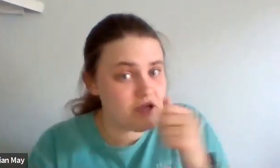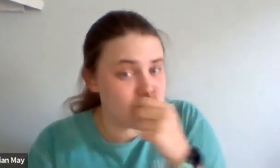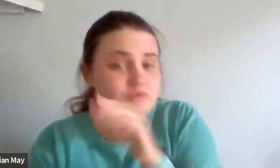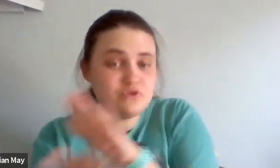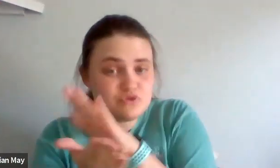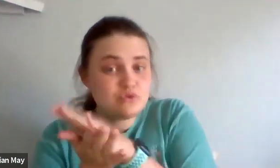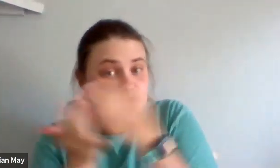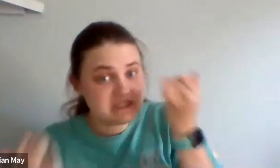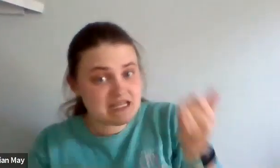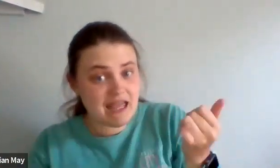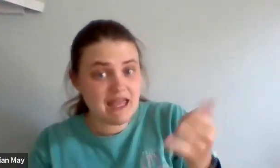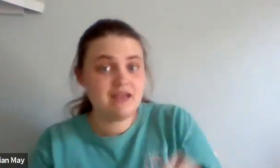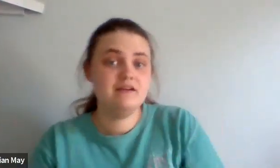no, school today,